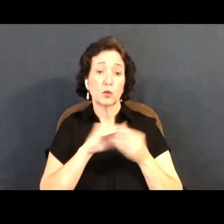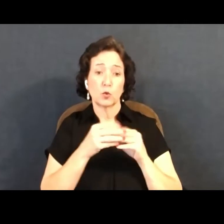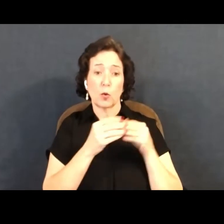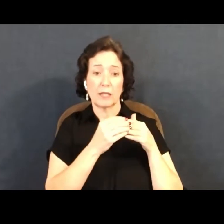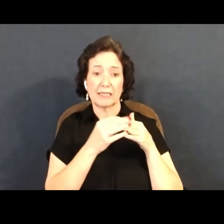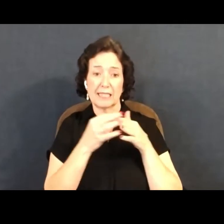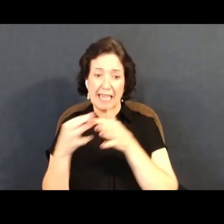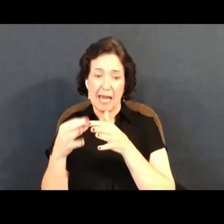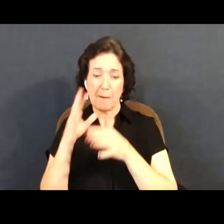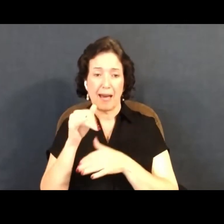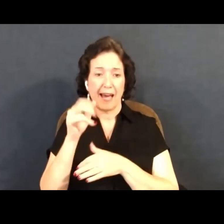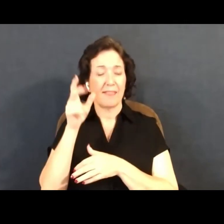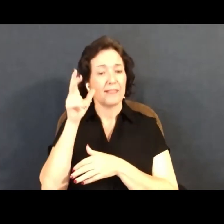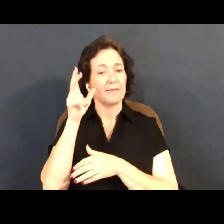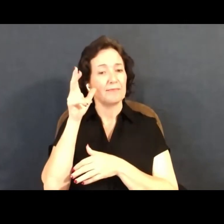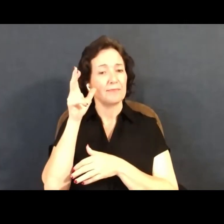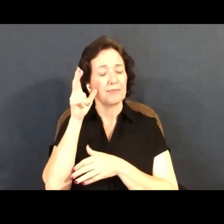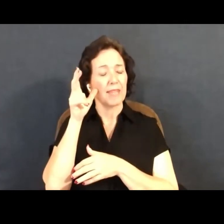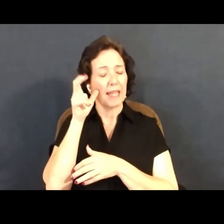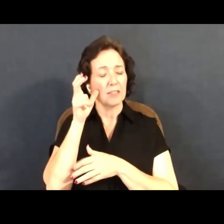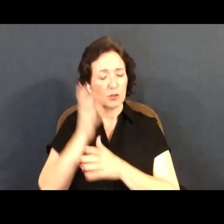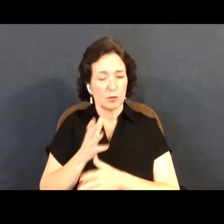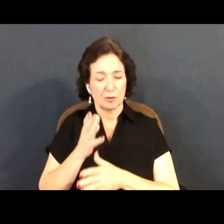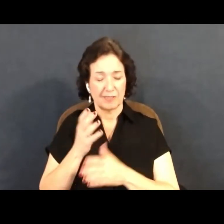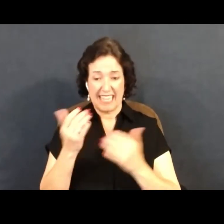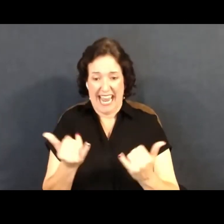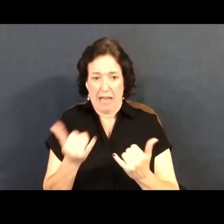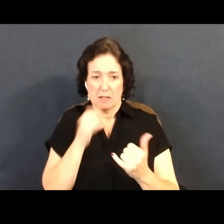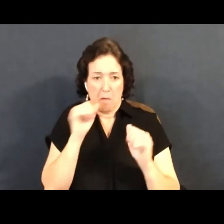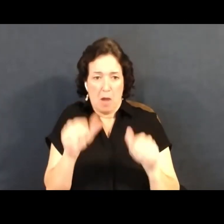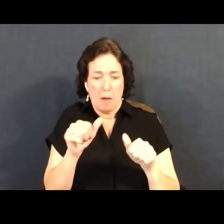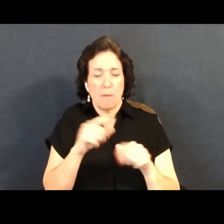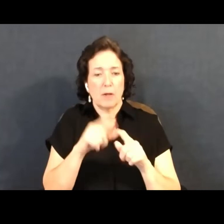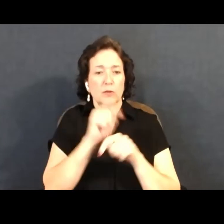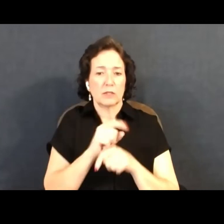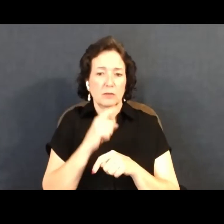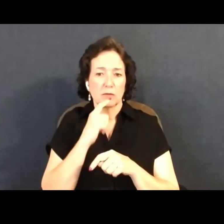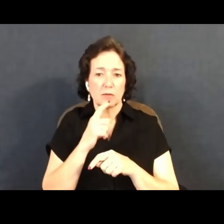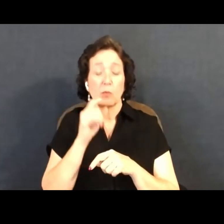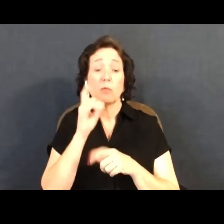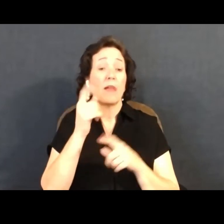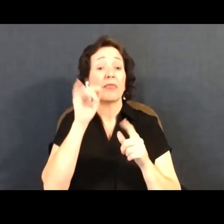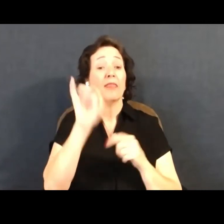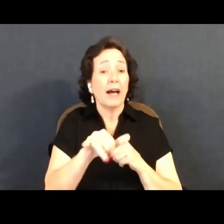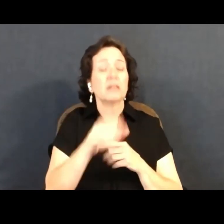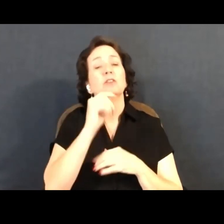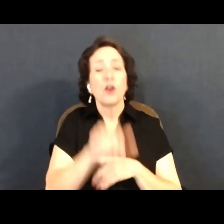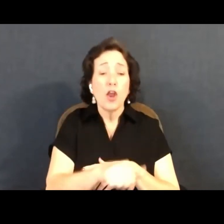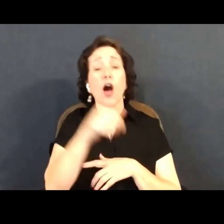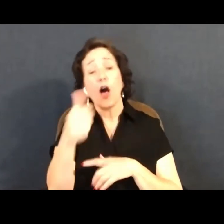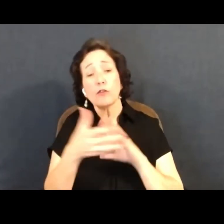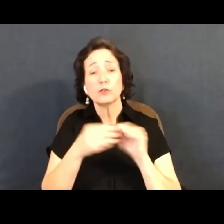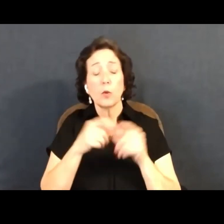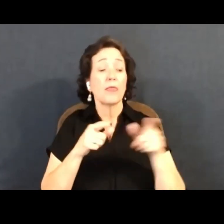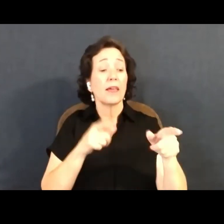listeners. Now, that's not possible in this case, but it's traditional that you would say, but that is another story. And the listeners would